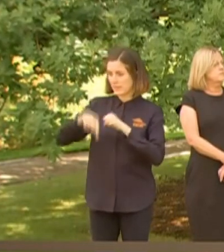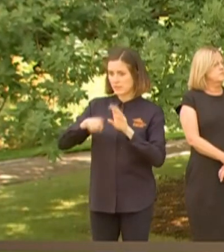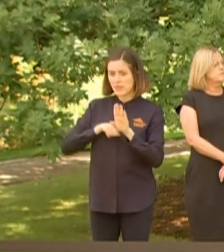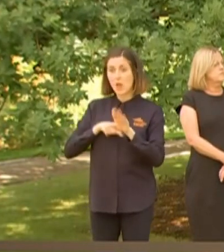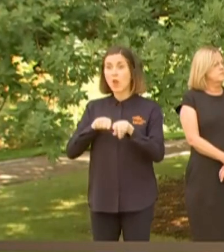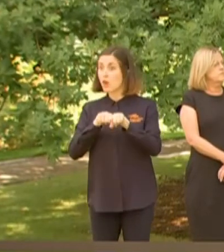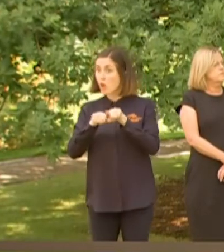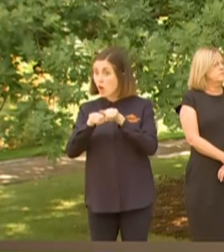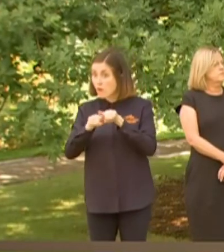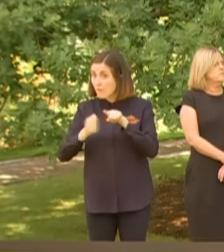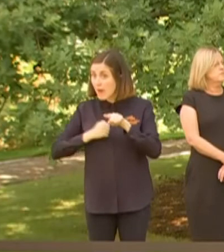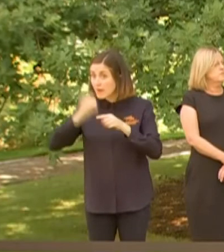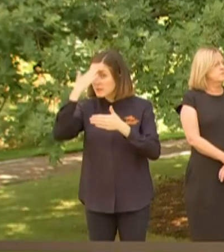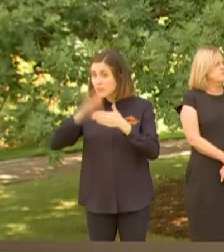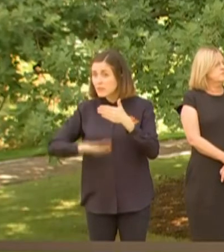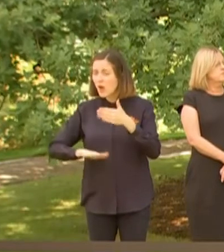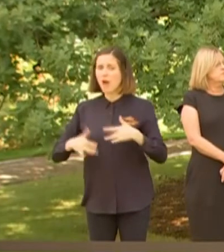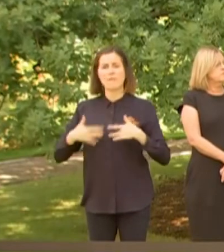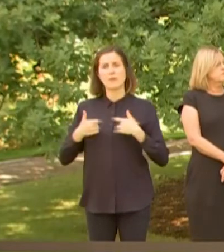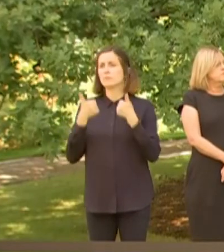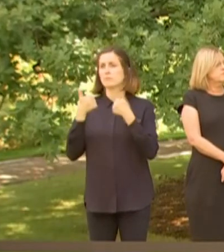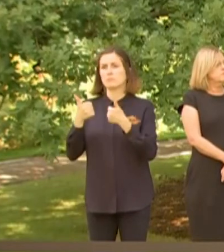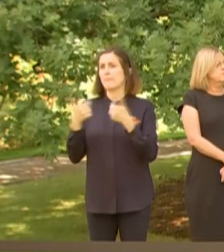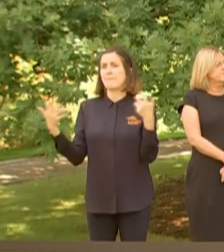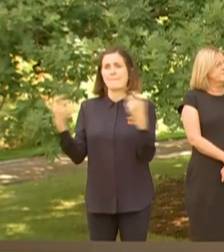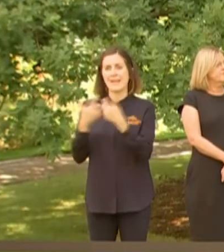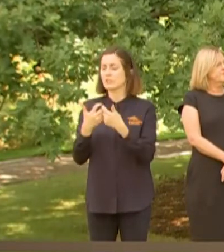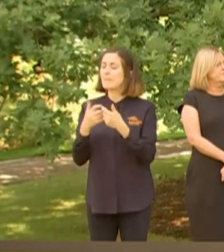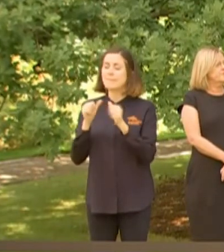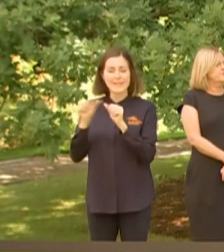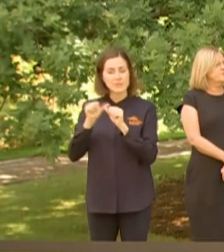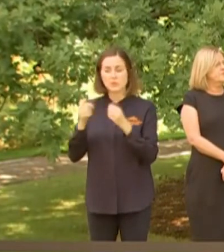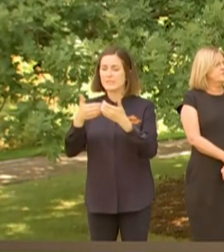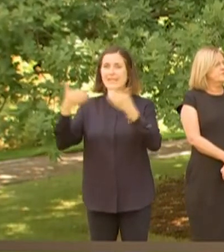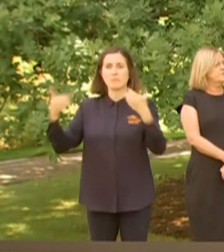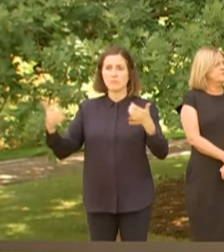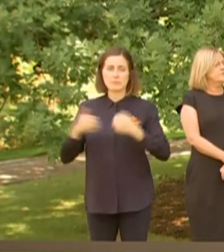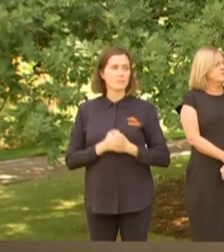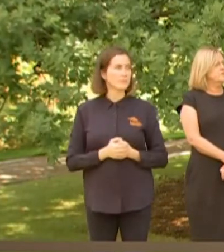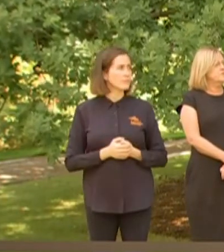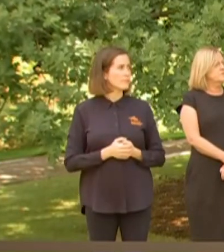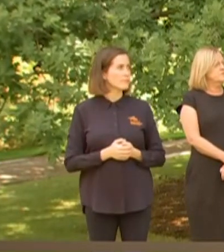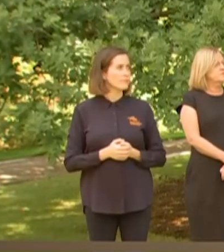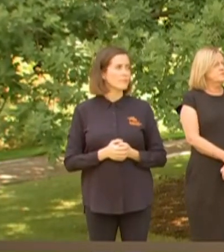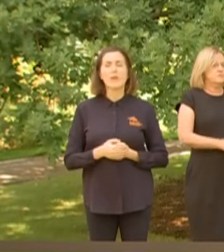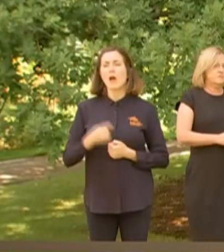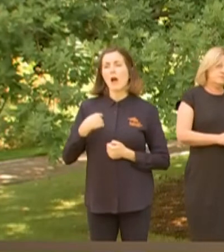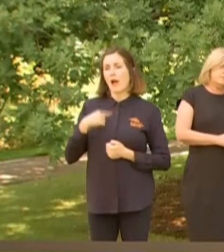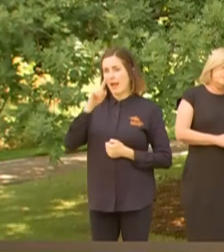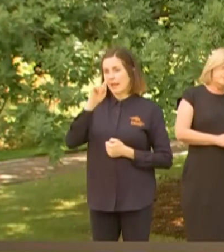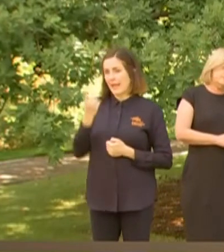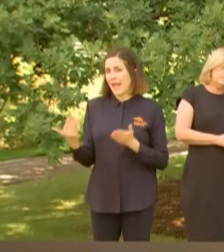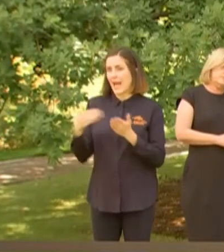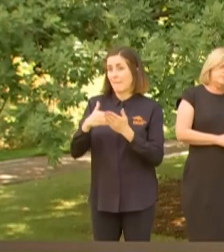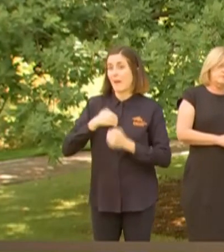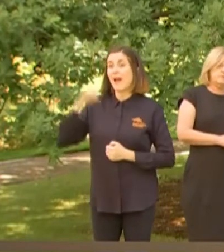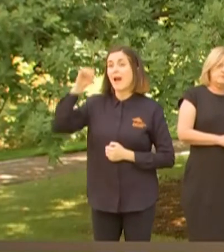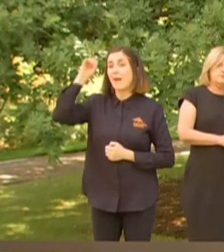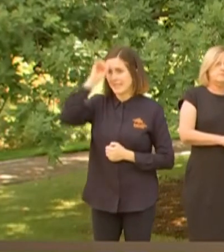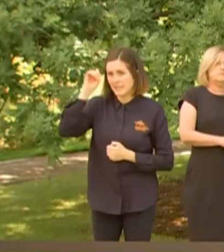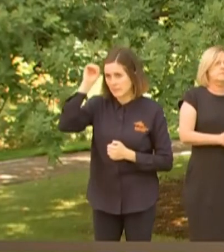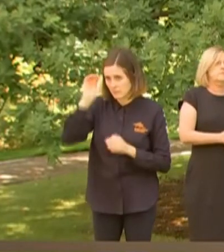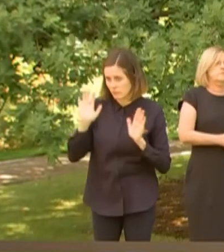fit. If others want to, make judgments about it, well, I'm not going to be a commentator on those matters because they are very